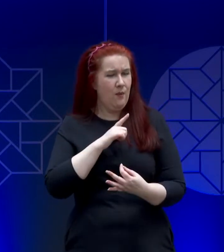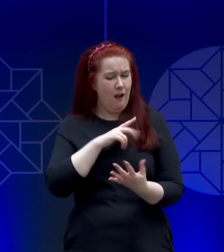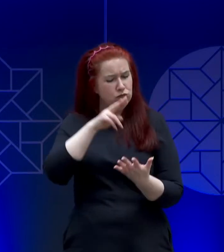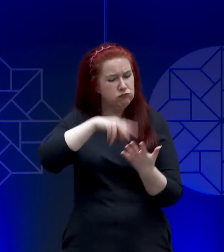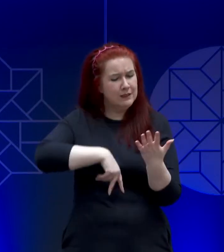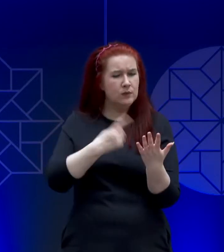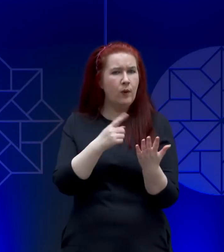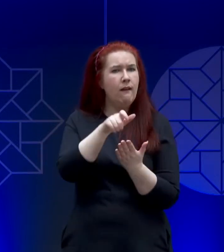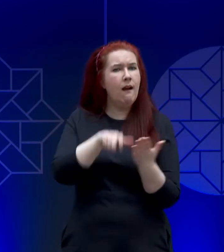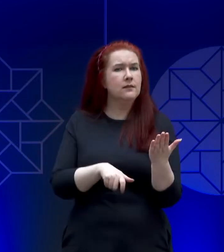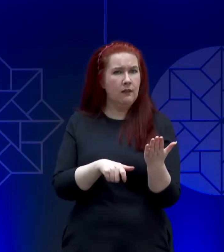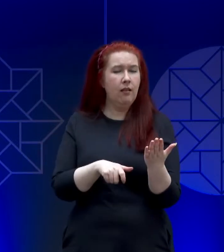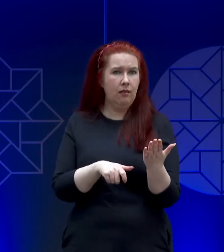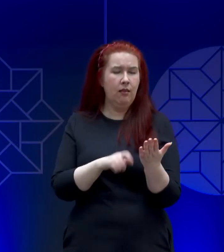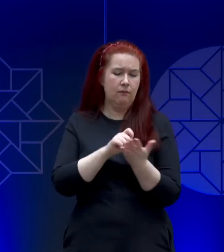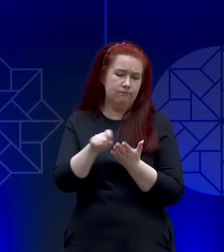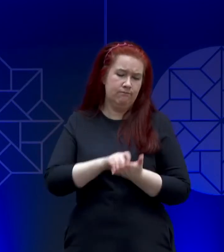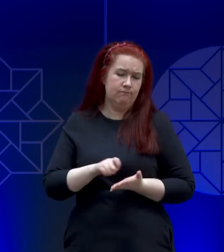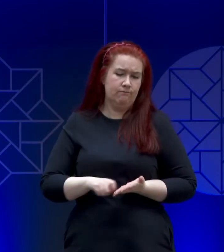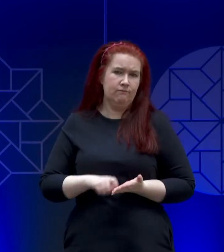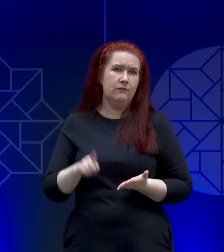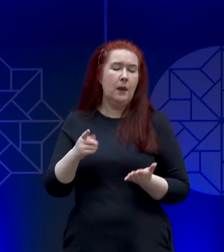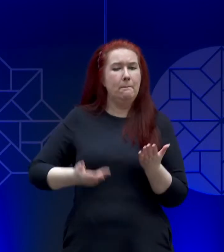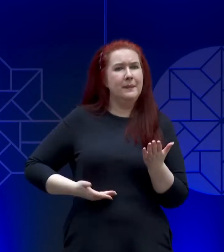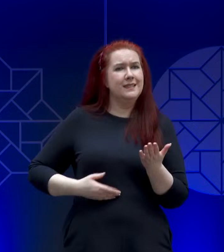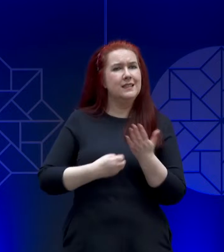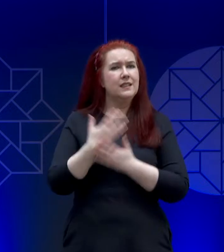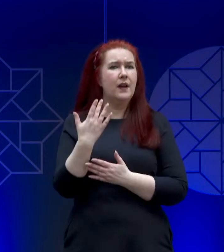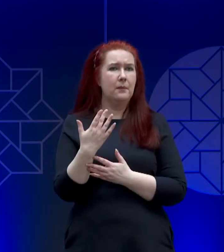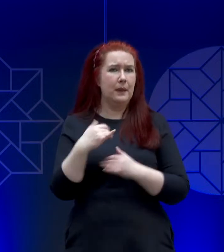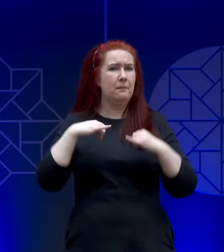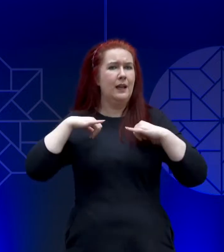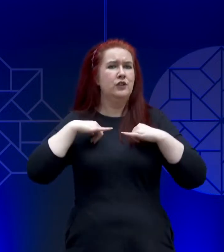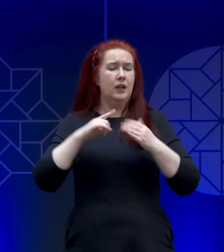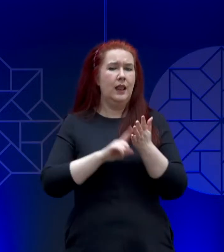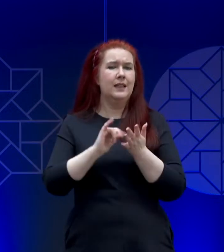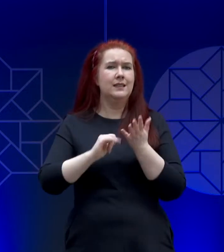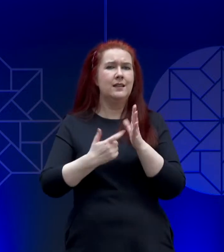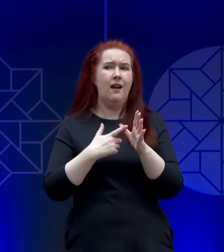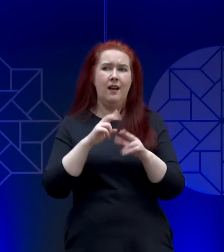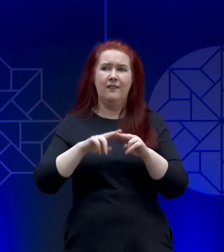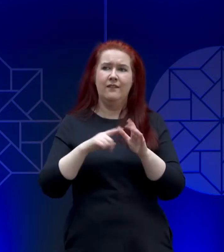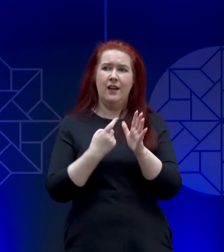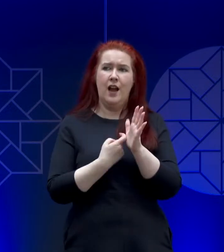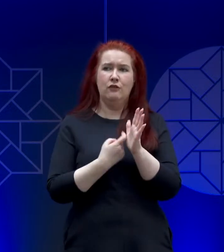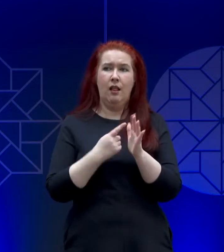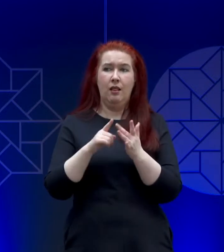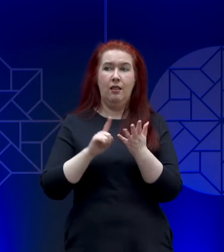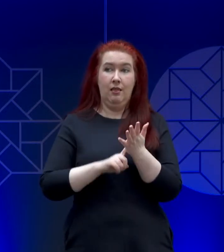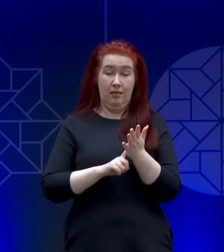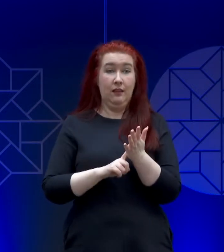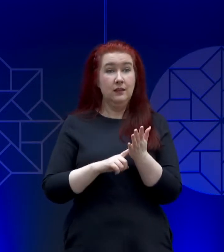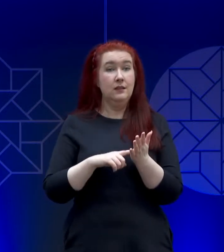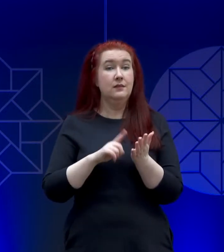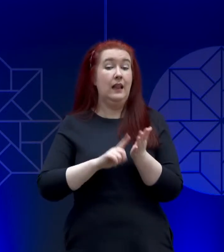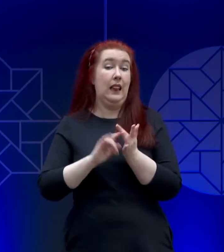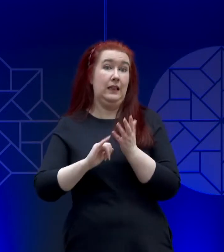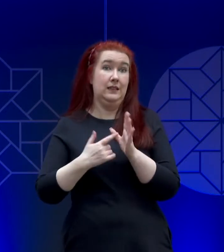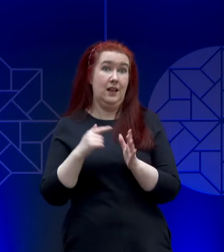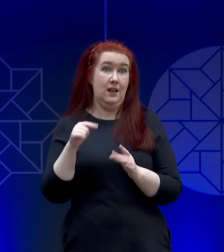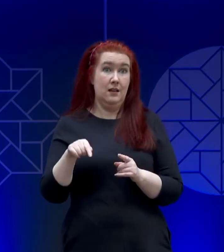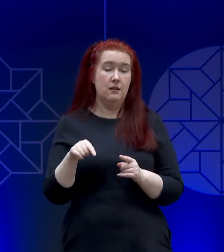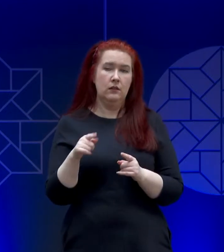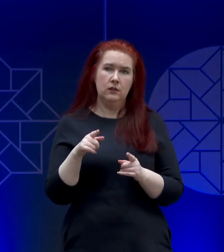last month by the Robotarium's Business Development Manager, Lisa Farrell, who's here today, on the potential for robotics